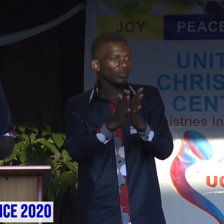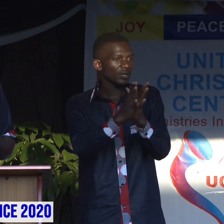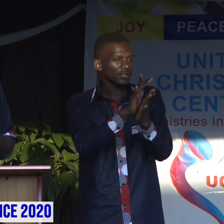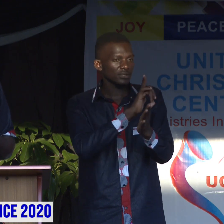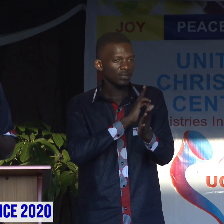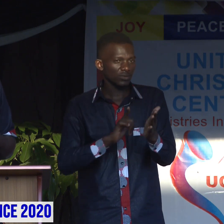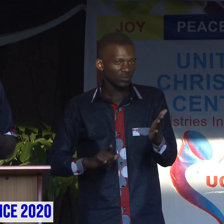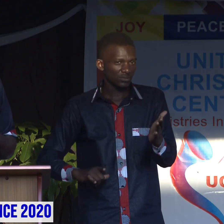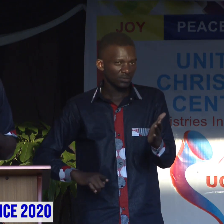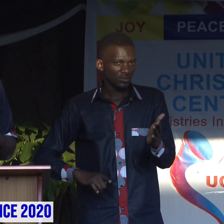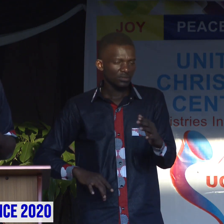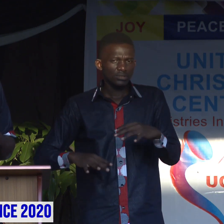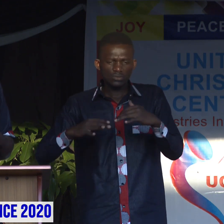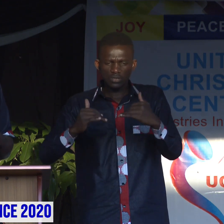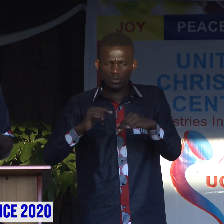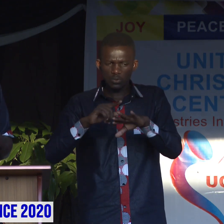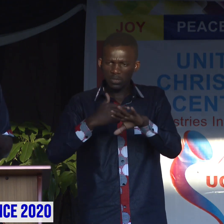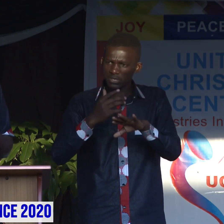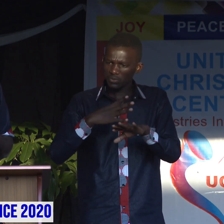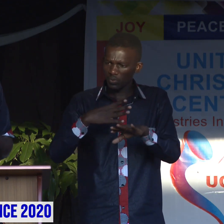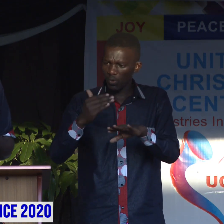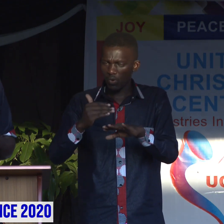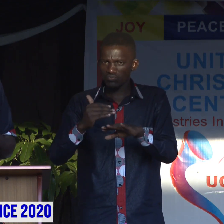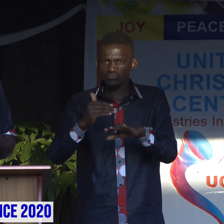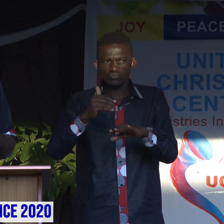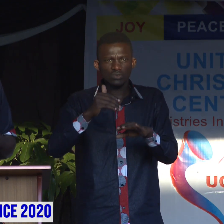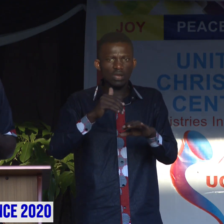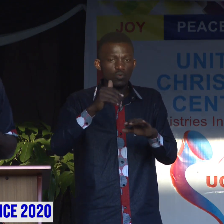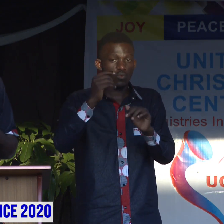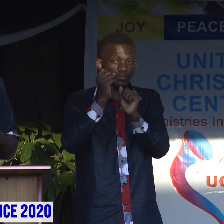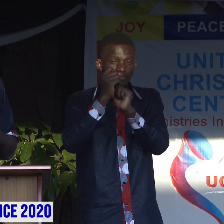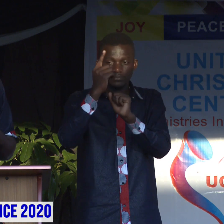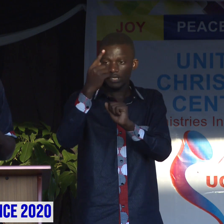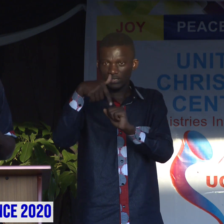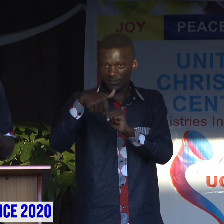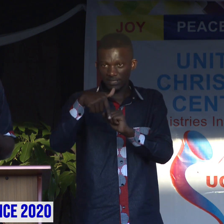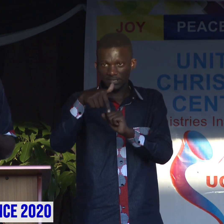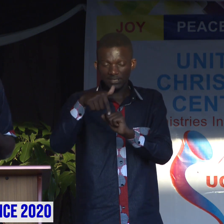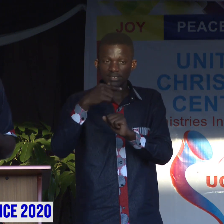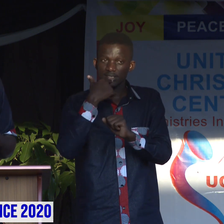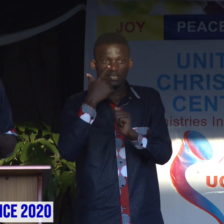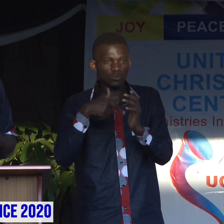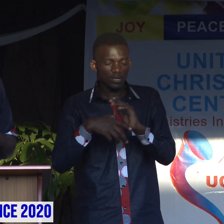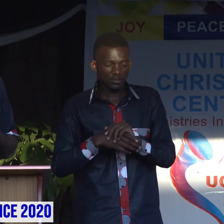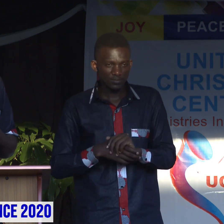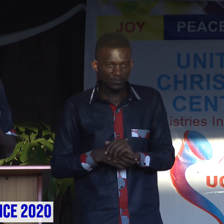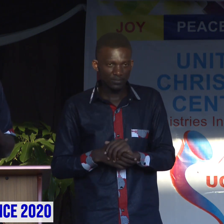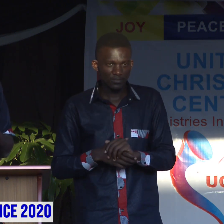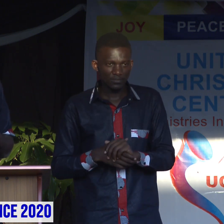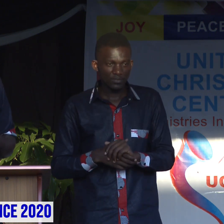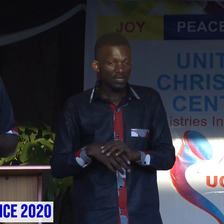Lord. Mukama yebazibwe. And when you go to verse 17, bwewe yongera yo kulinyiri olwe 17, he says,